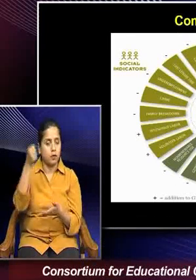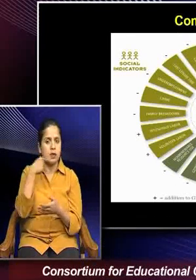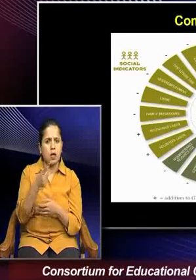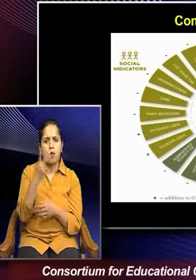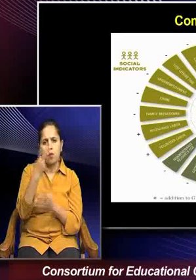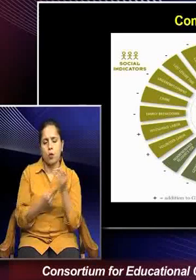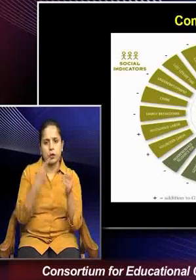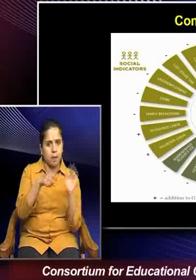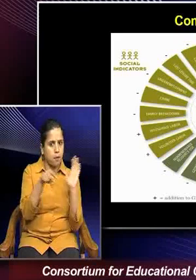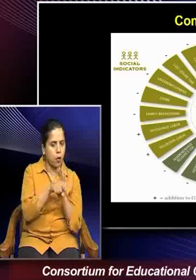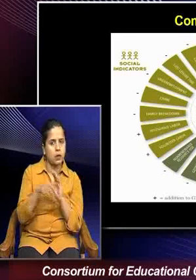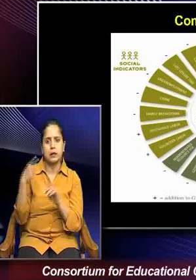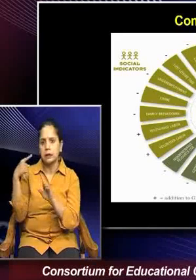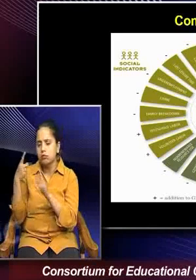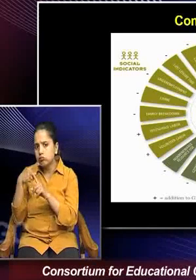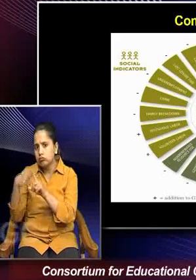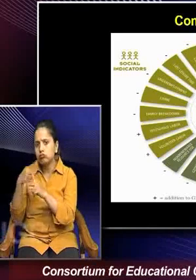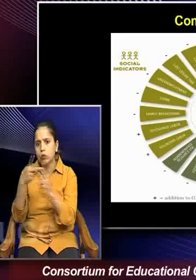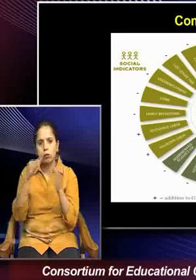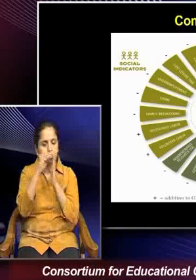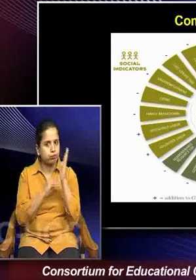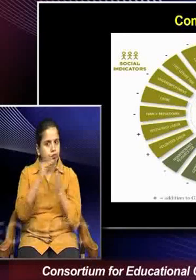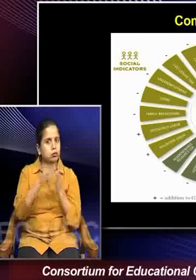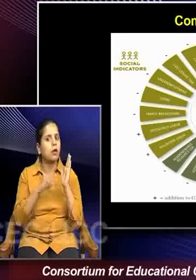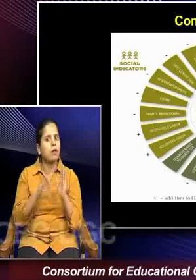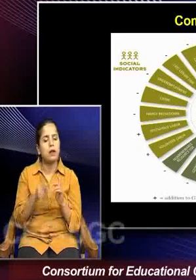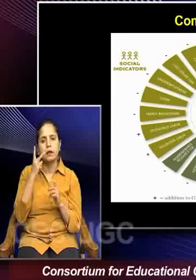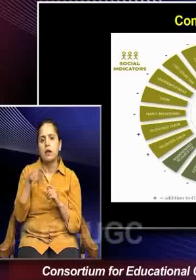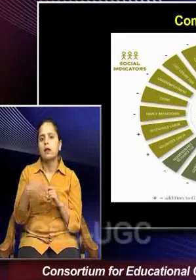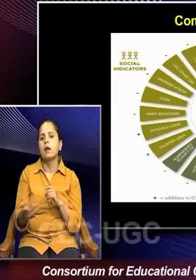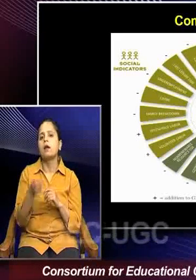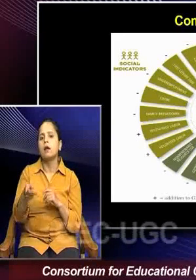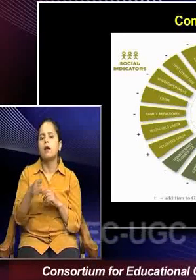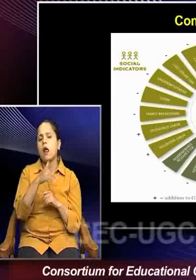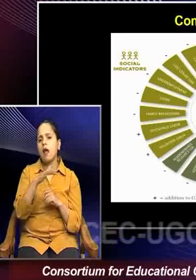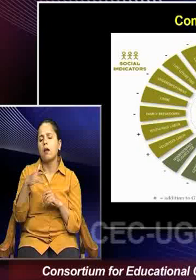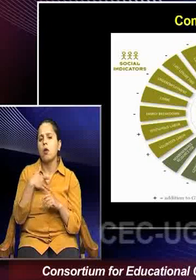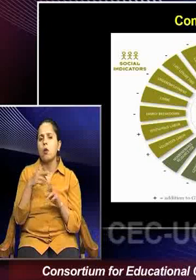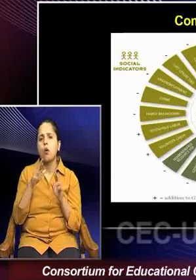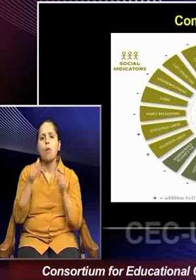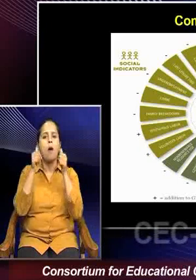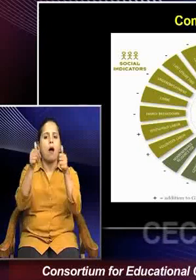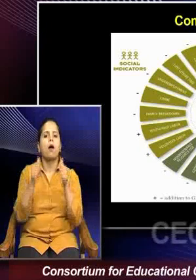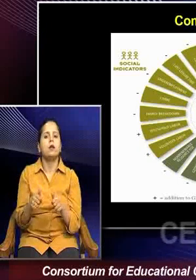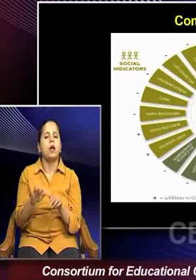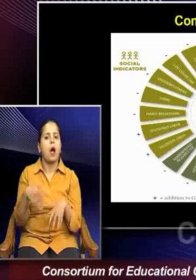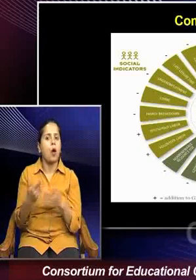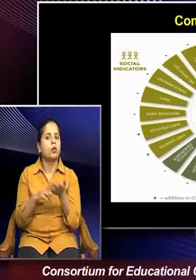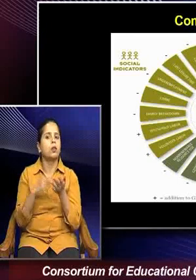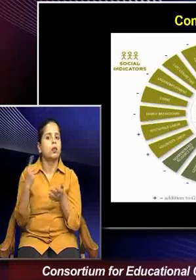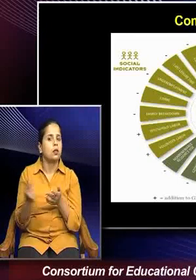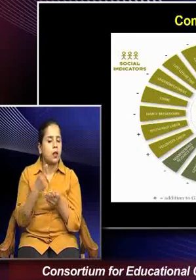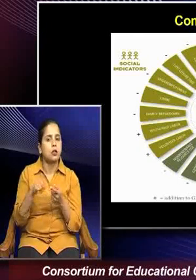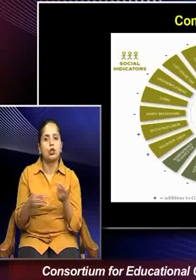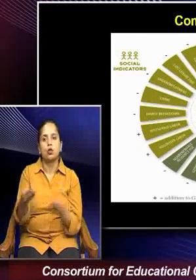the positive and the negative externalities and come out with an aggregate scenario of how the national